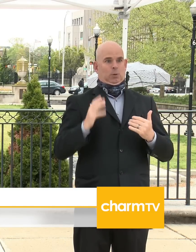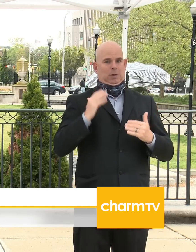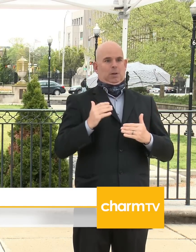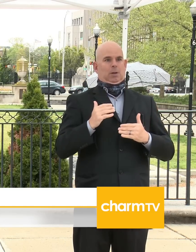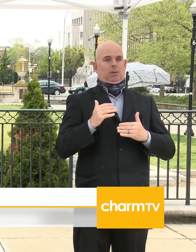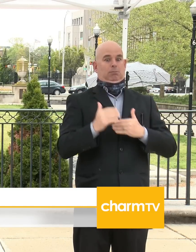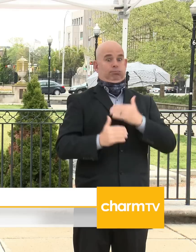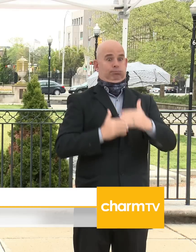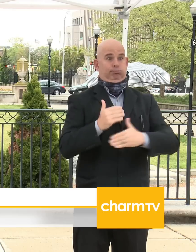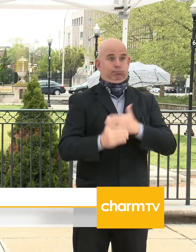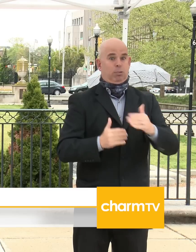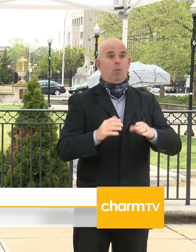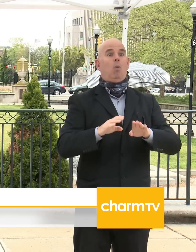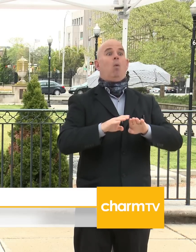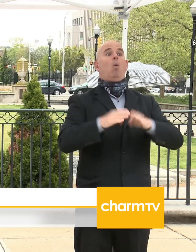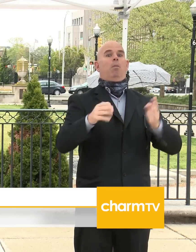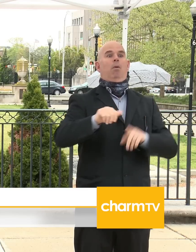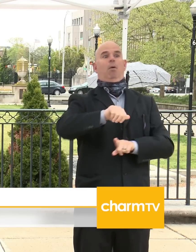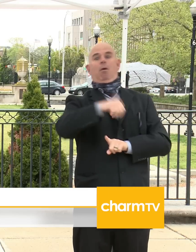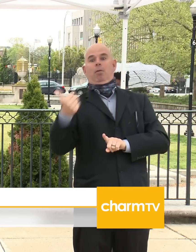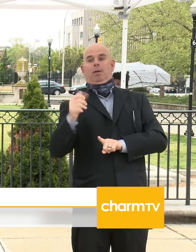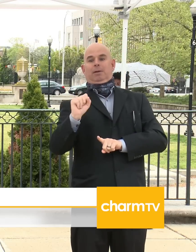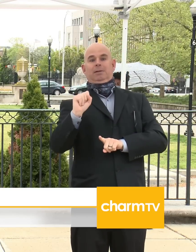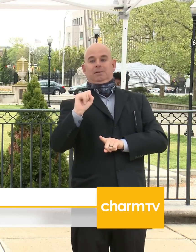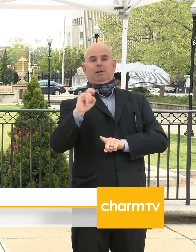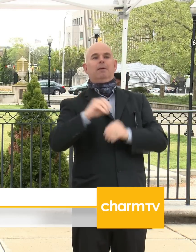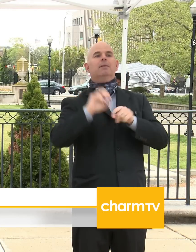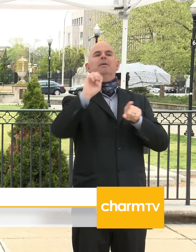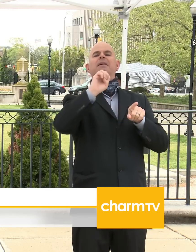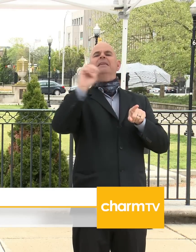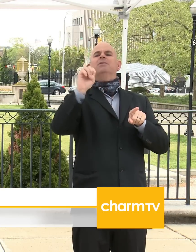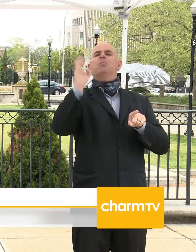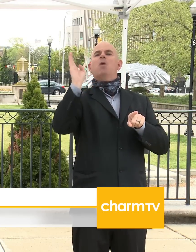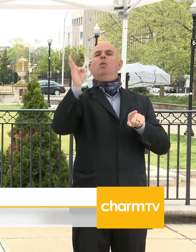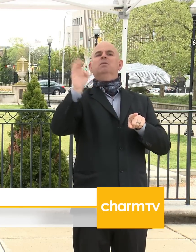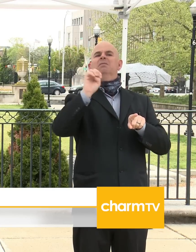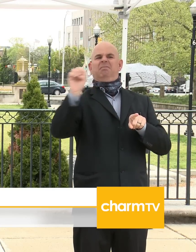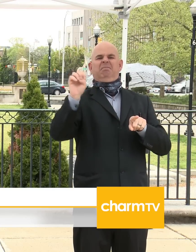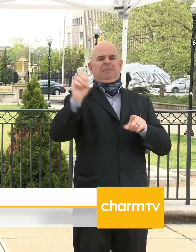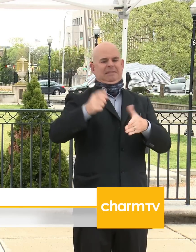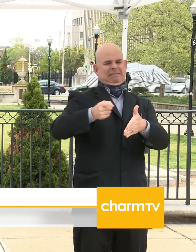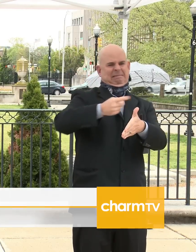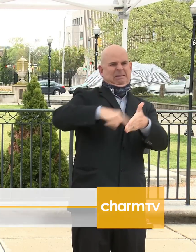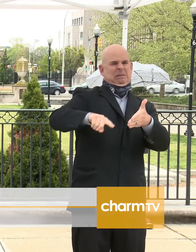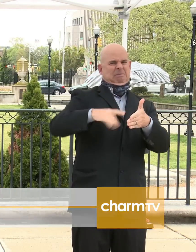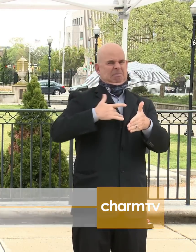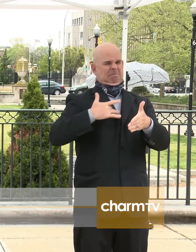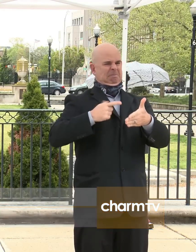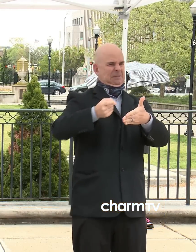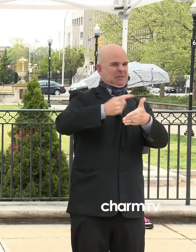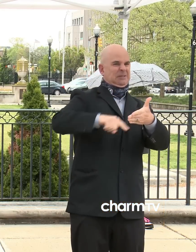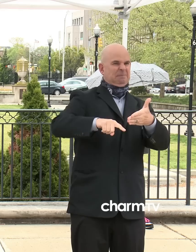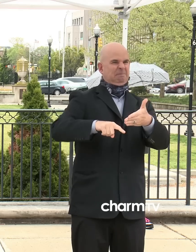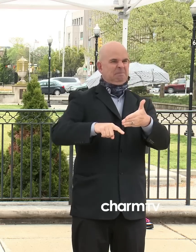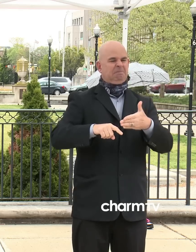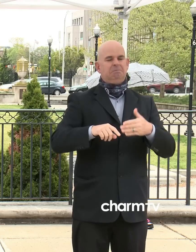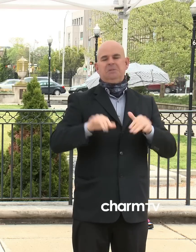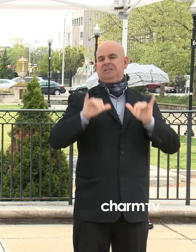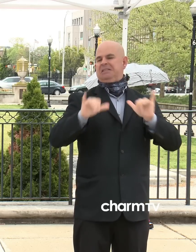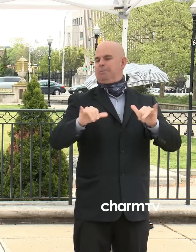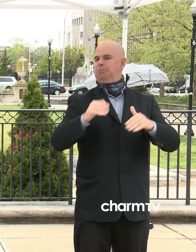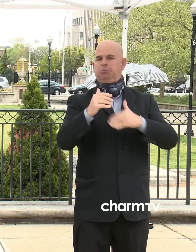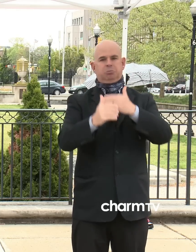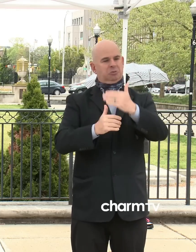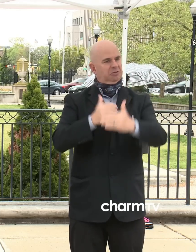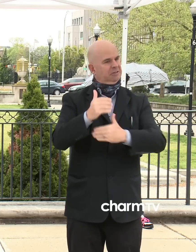of Baltimore next week. I know I probably sound like a broken record because I keep saying the same message every week, but it's